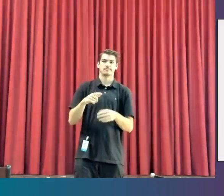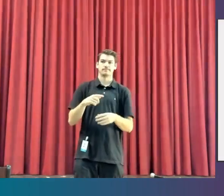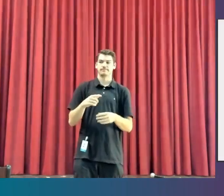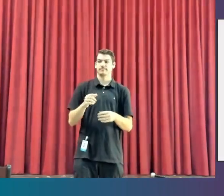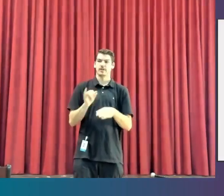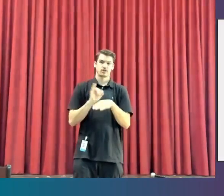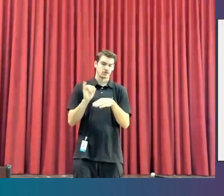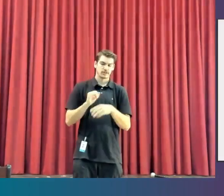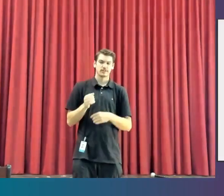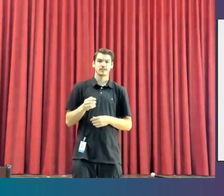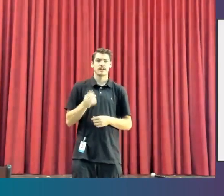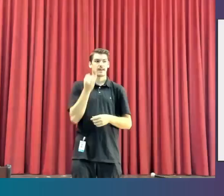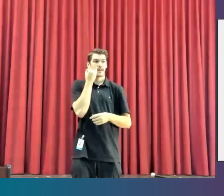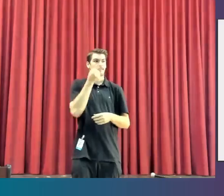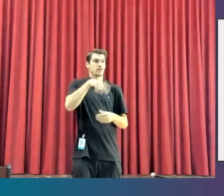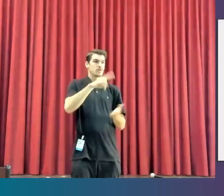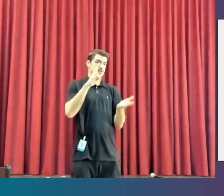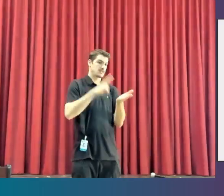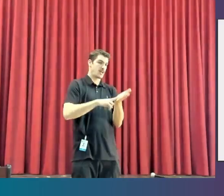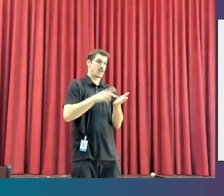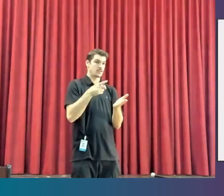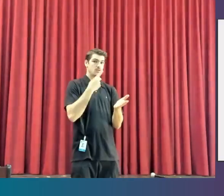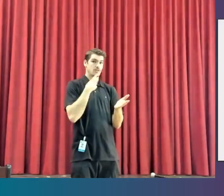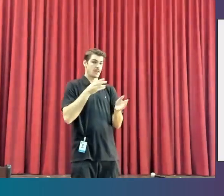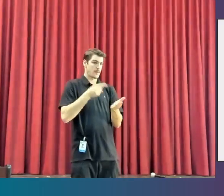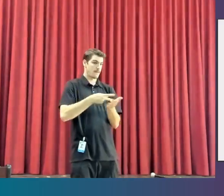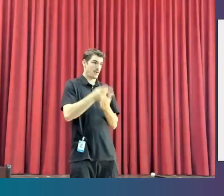lease that says you'll pay it, then you have to.